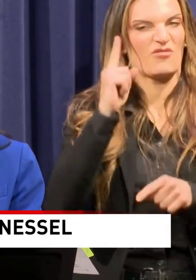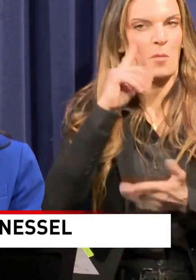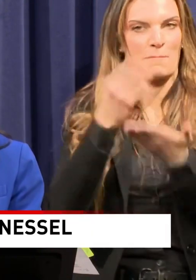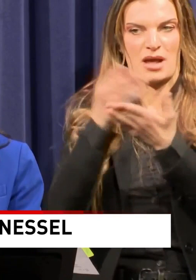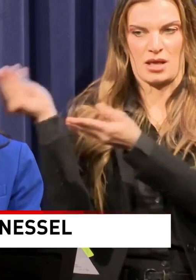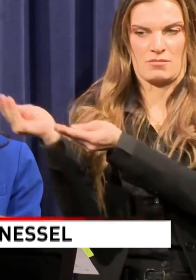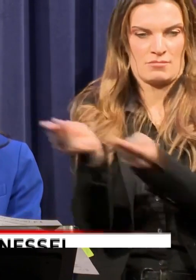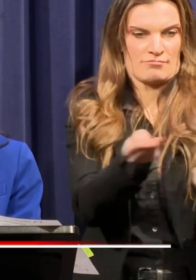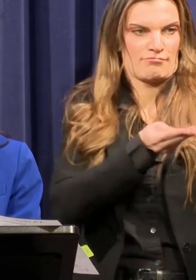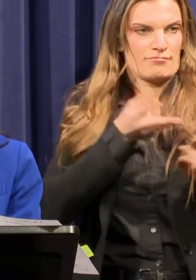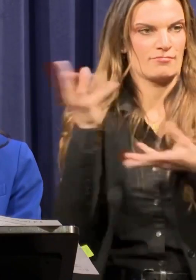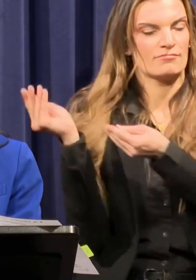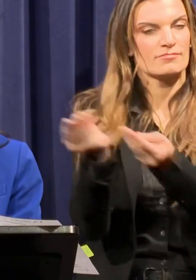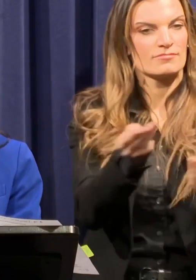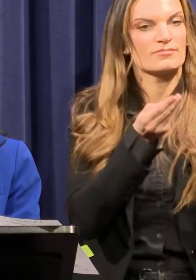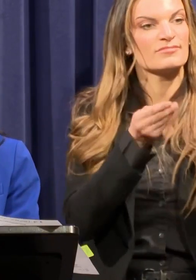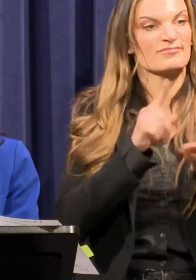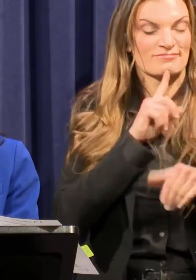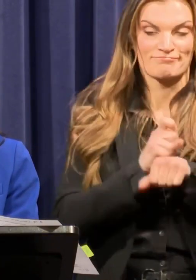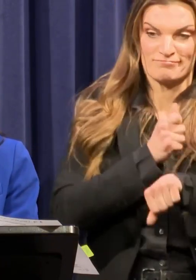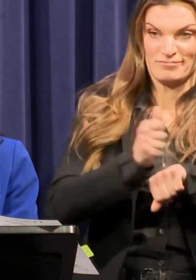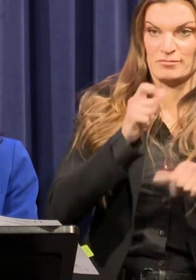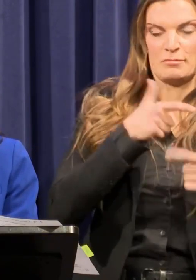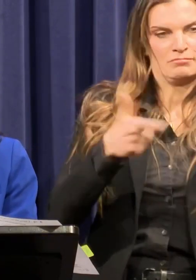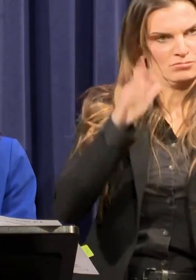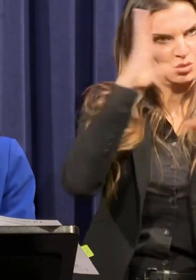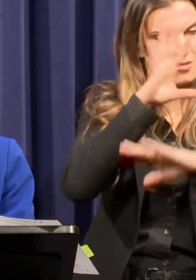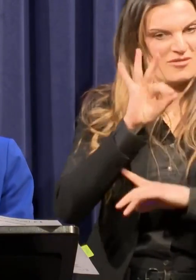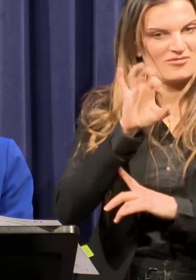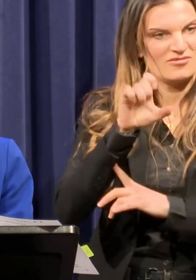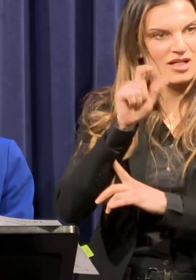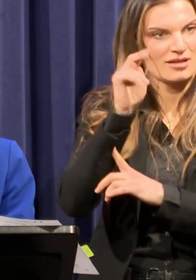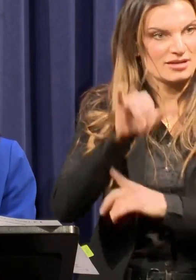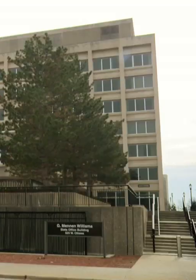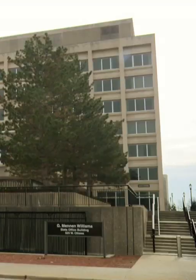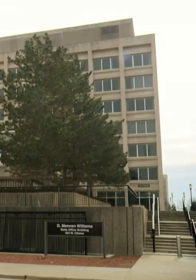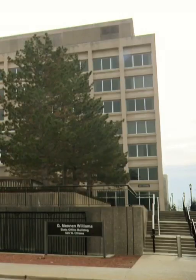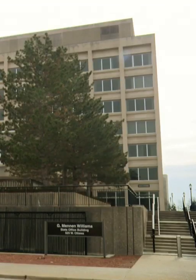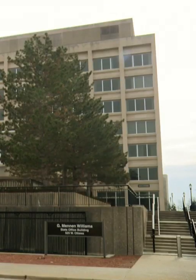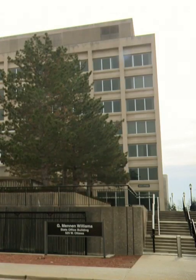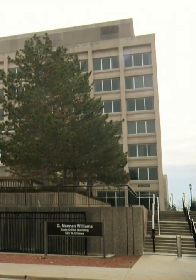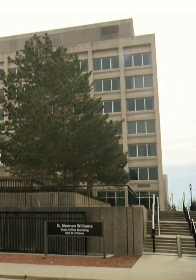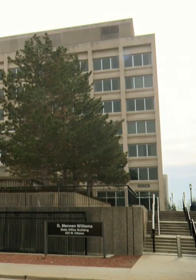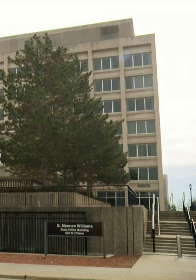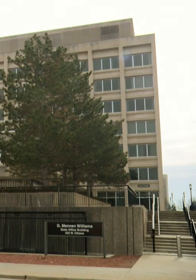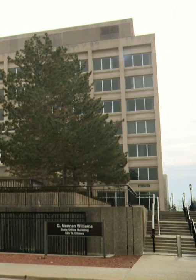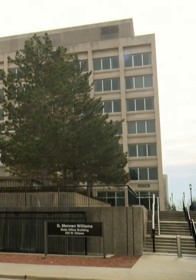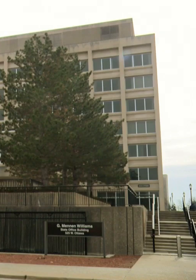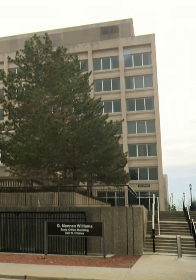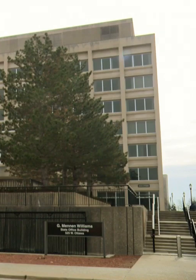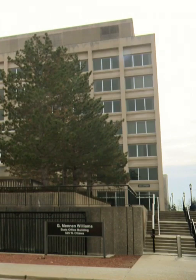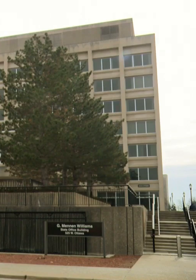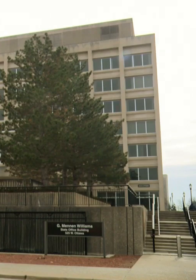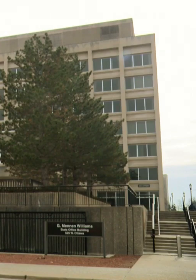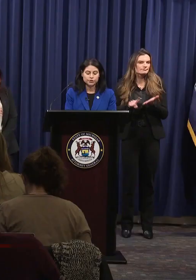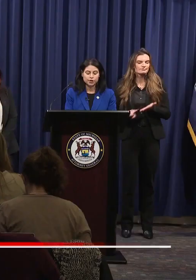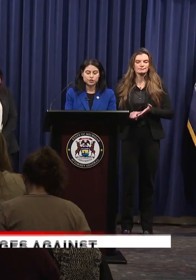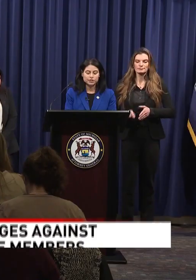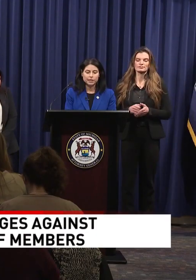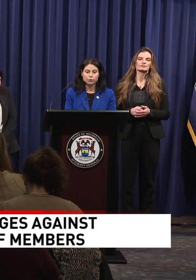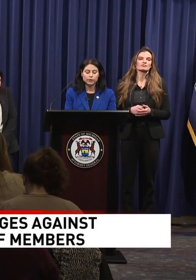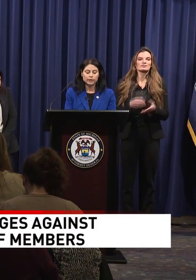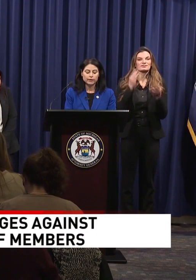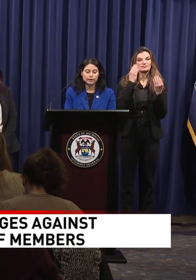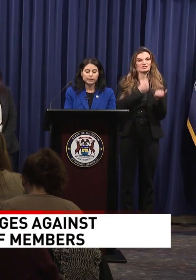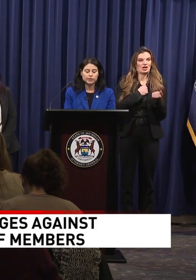of conspiracy to conduct a criminal enterprise, a 20-year felony. A litany of felony charges against Ann and